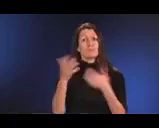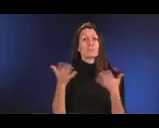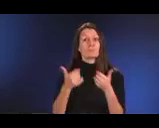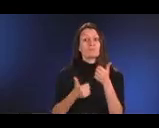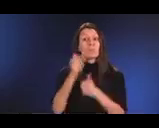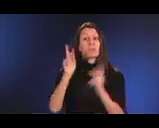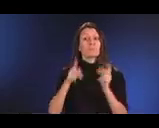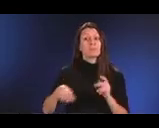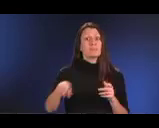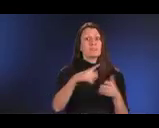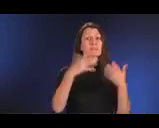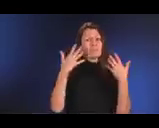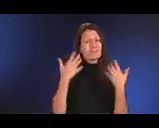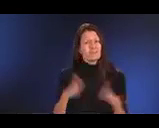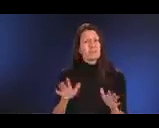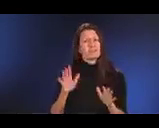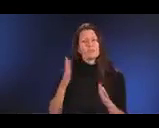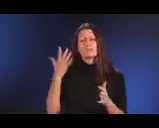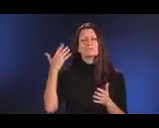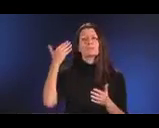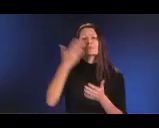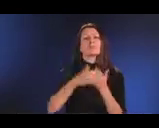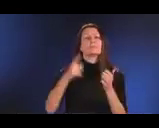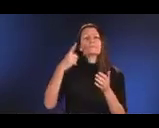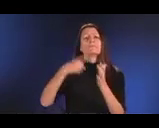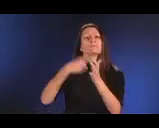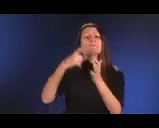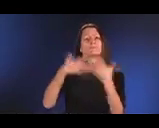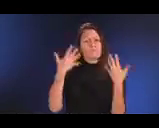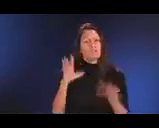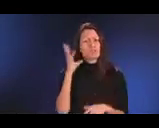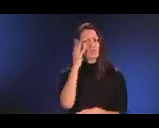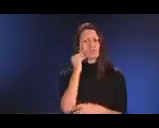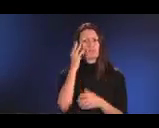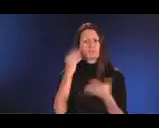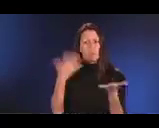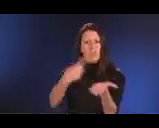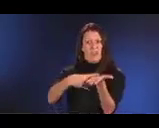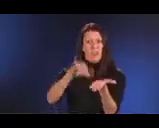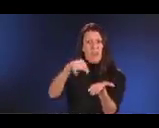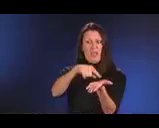people have experienced whatever is being discussed.